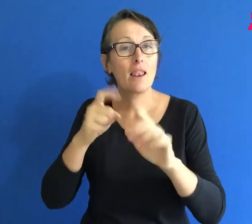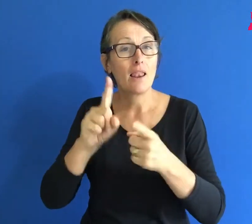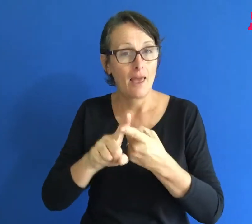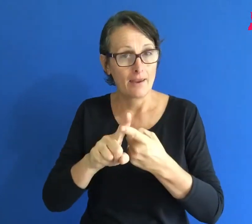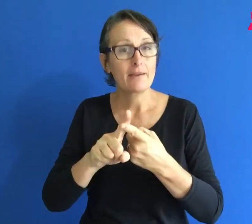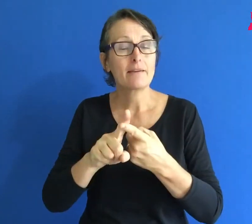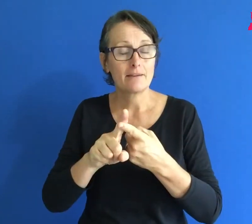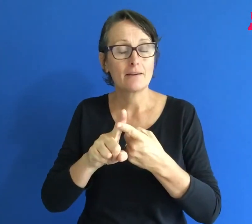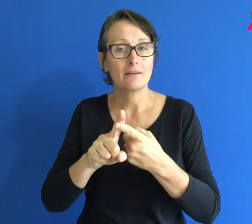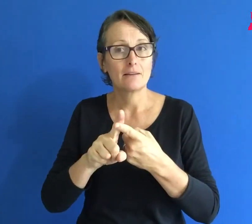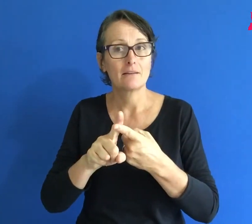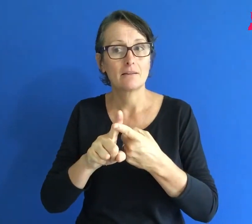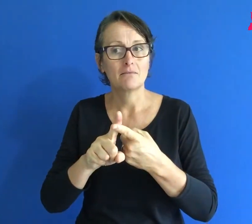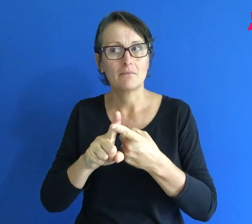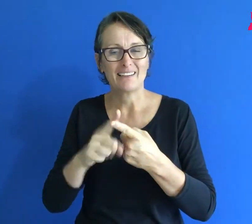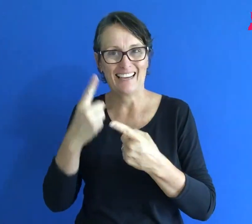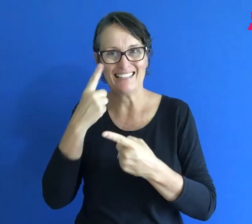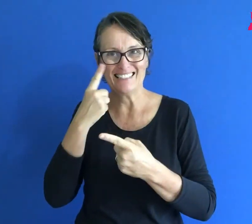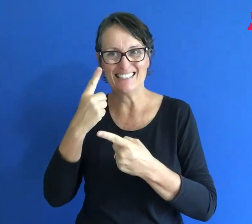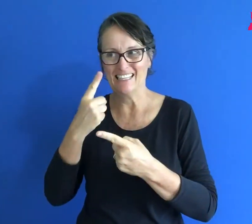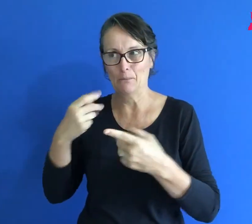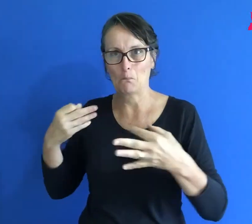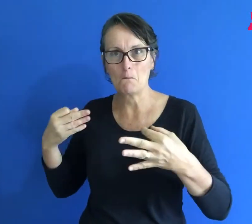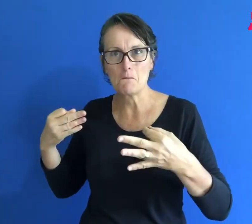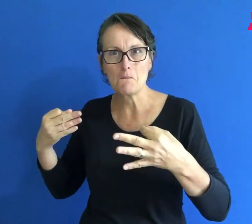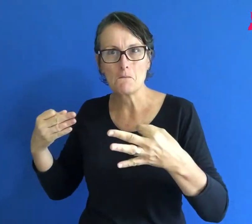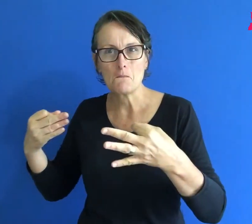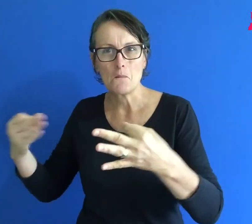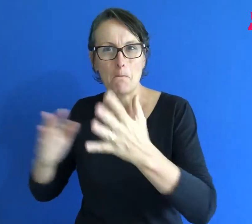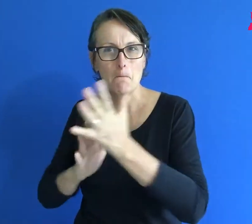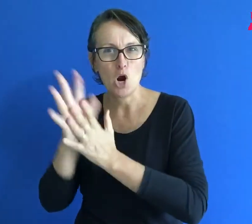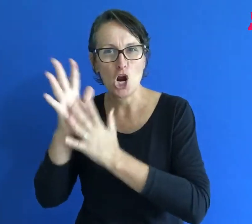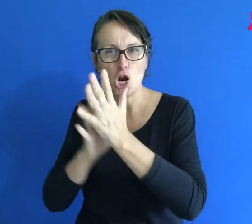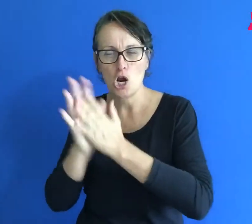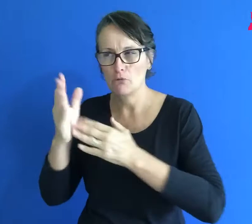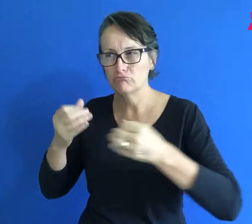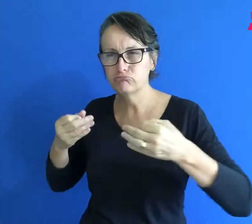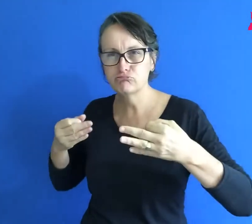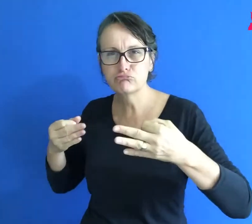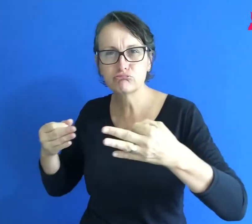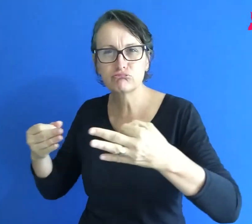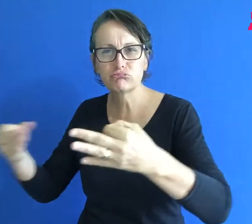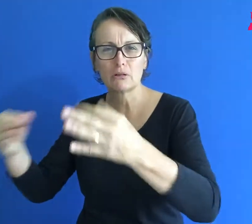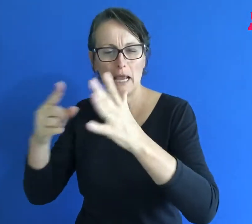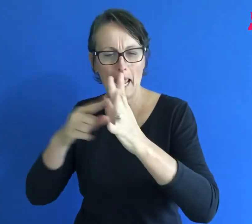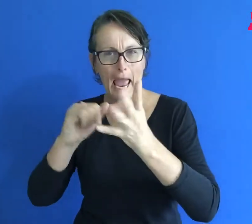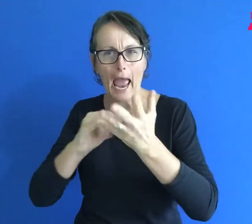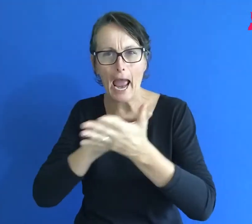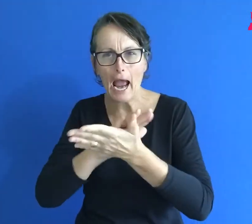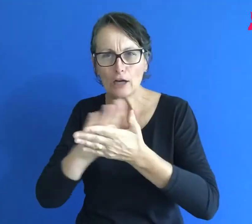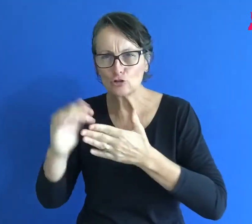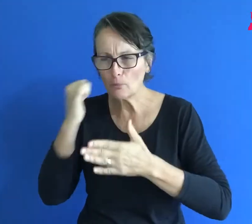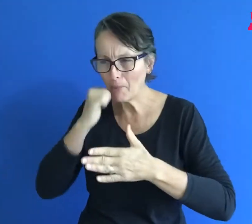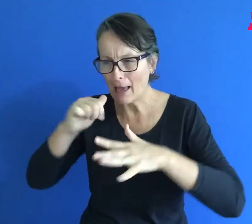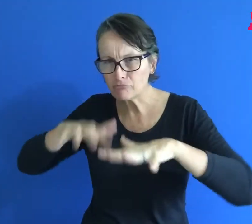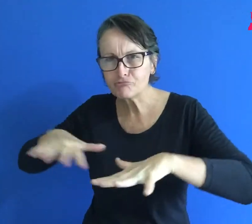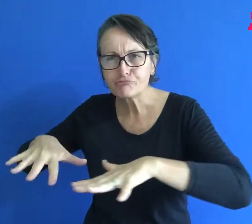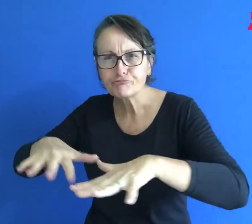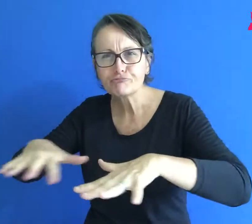and it starts to get burnt out. And you're driving around corners, and there's ash across the road. And then you start to see burnt out cars